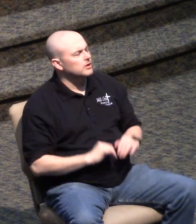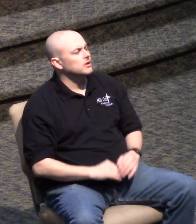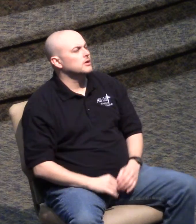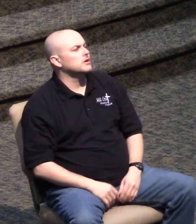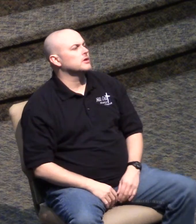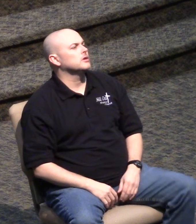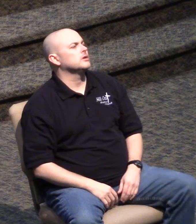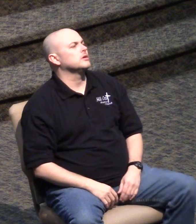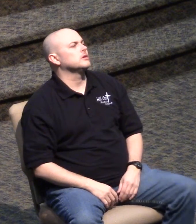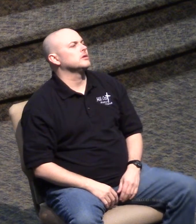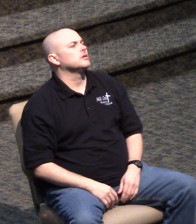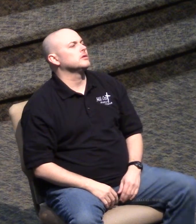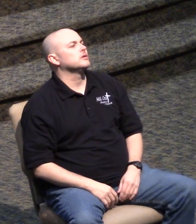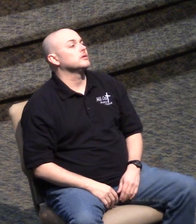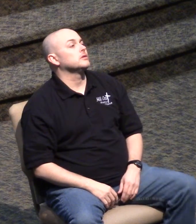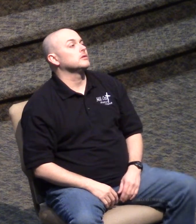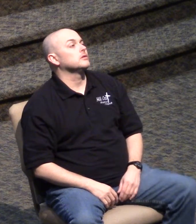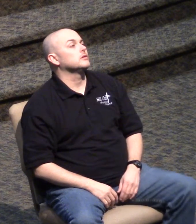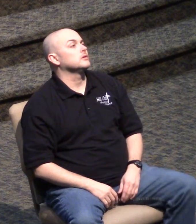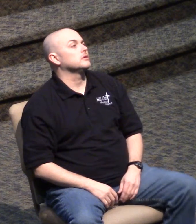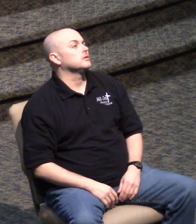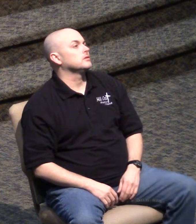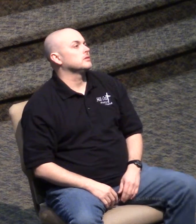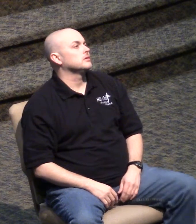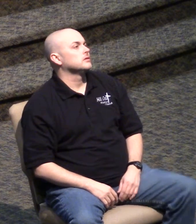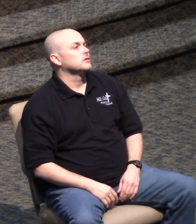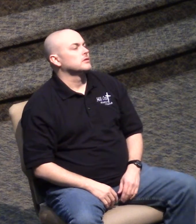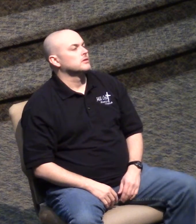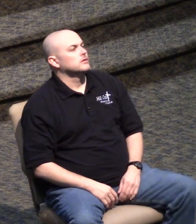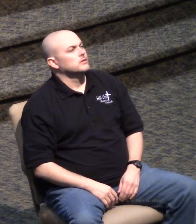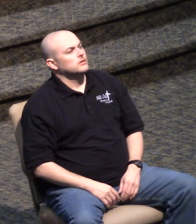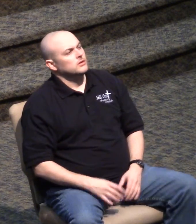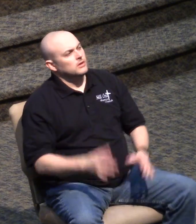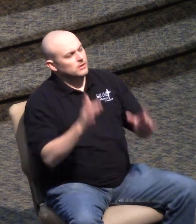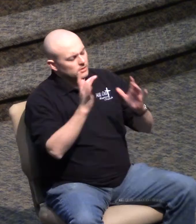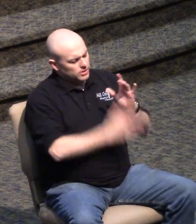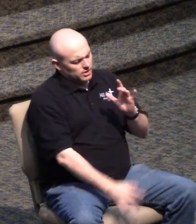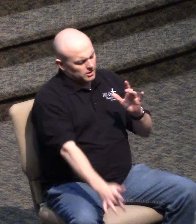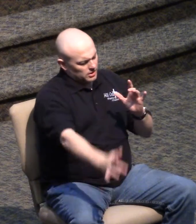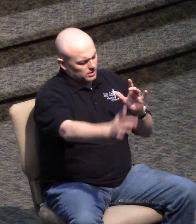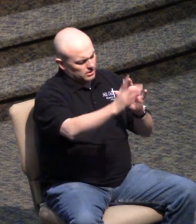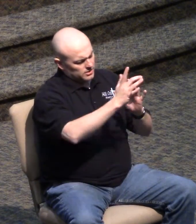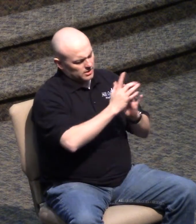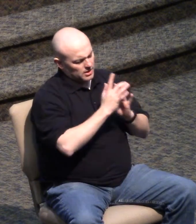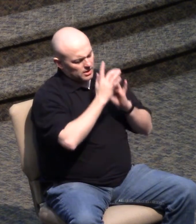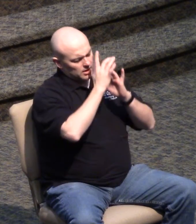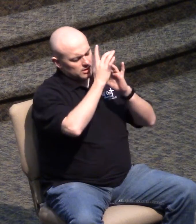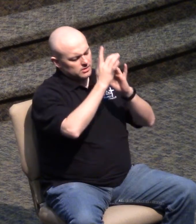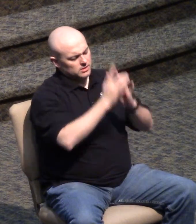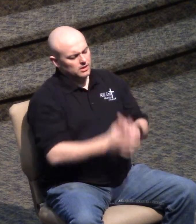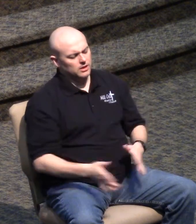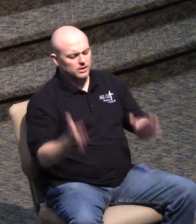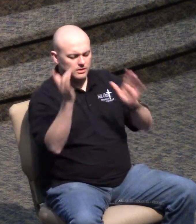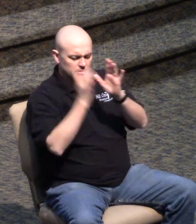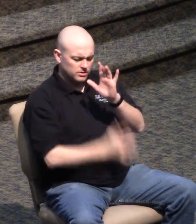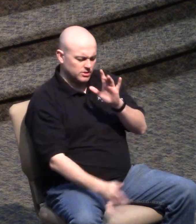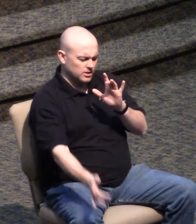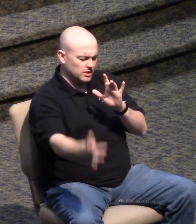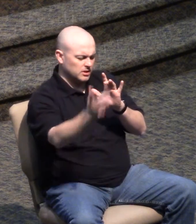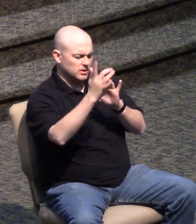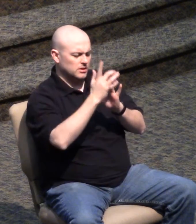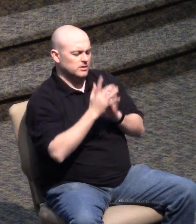rain. Oh, that's good. What's his name again? Jesus. That's who we call